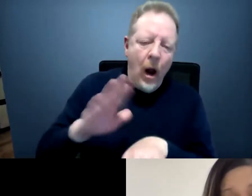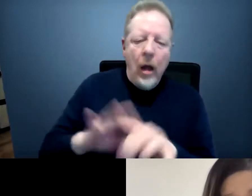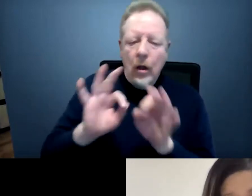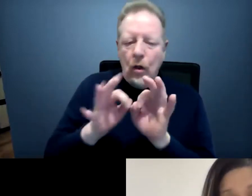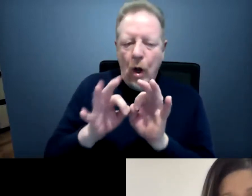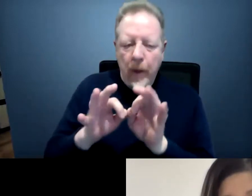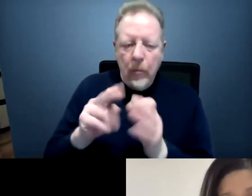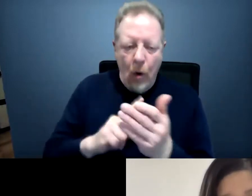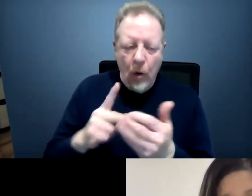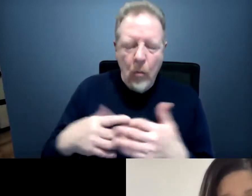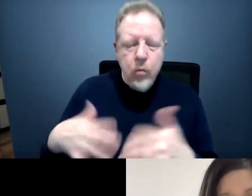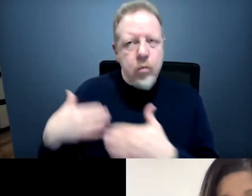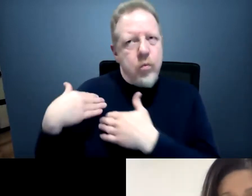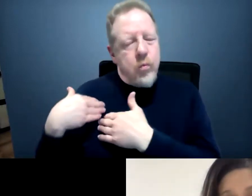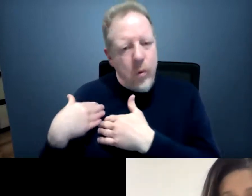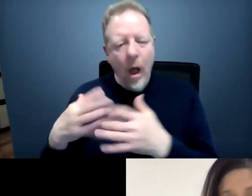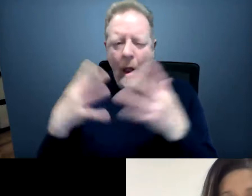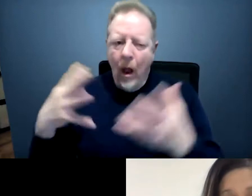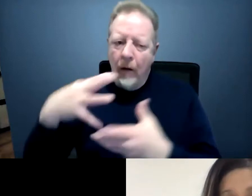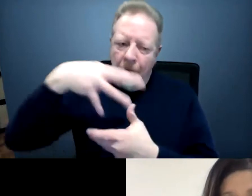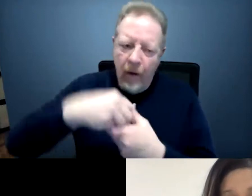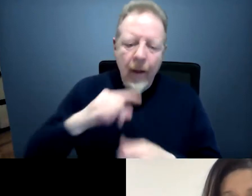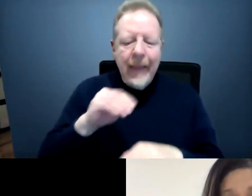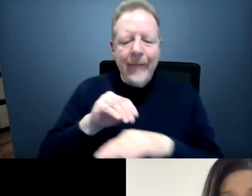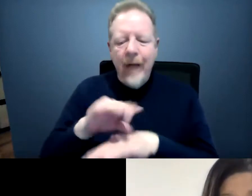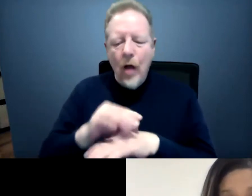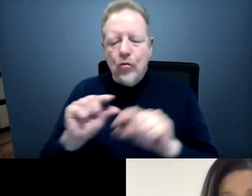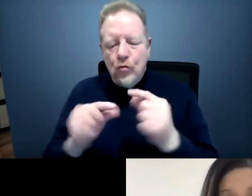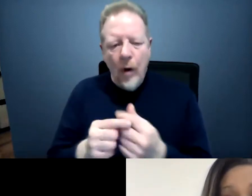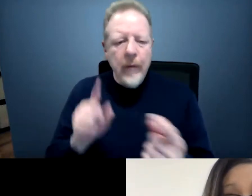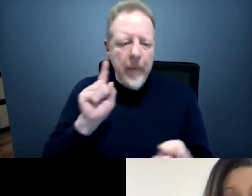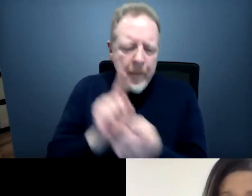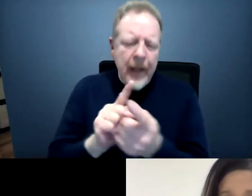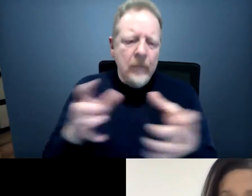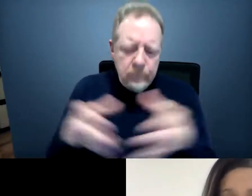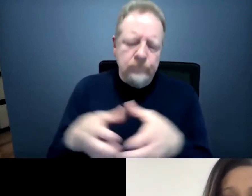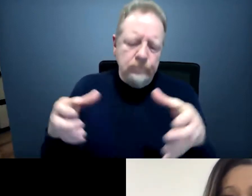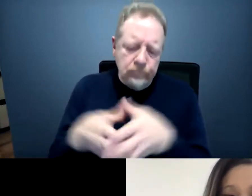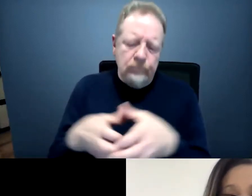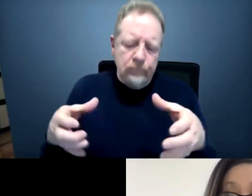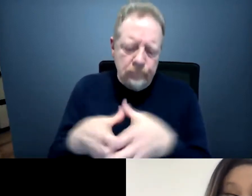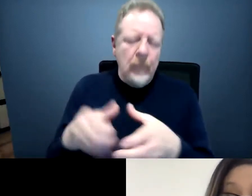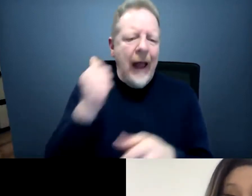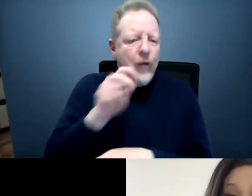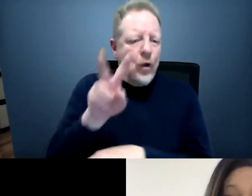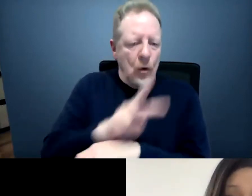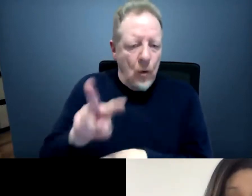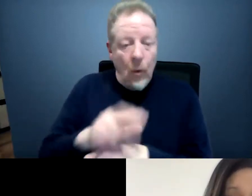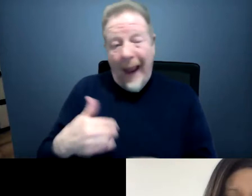a lot that's involved, and the advisory group has been meeting diligently every 2 weeks. We had a 4-hour retreat a